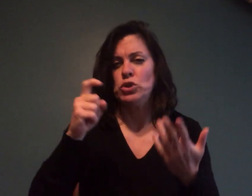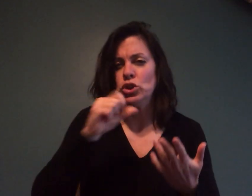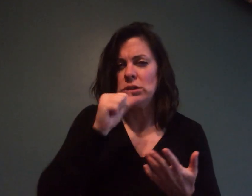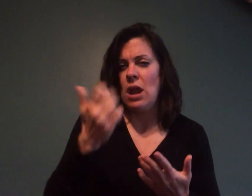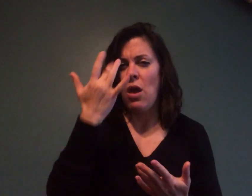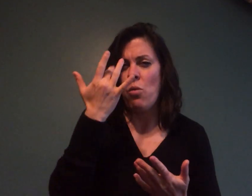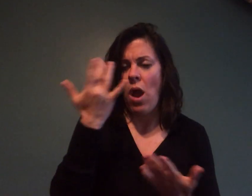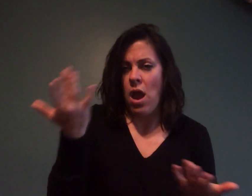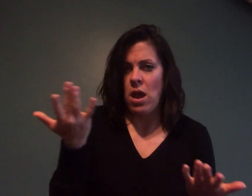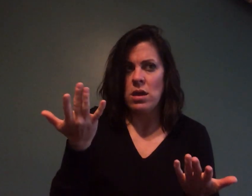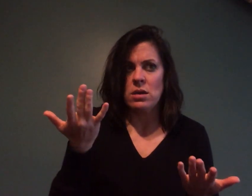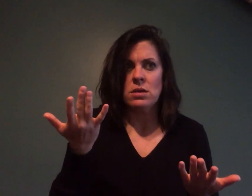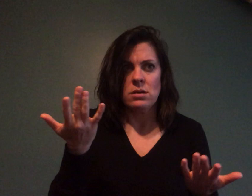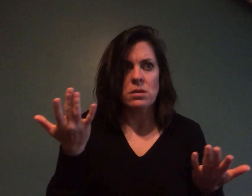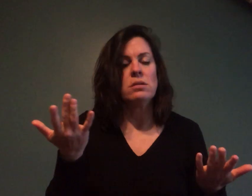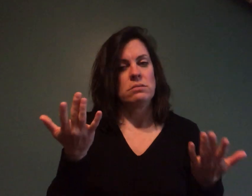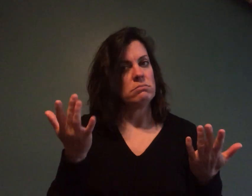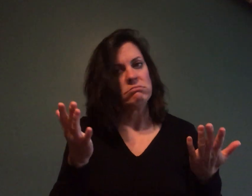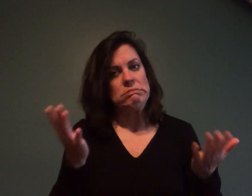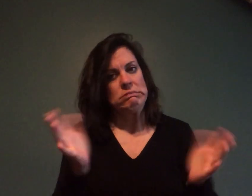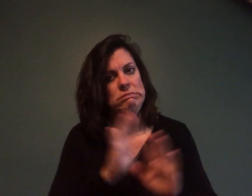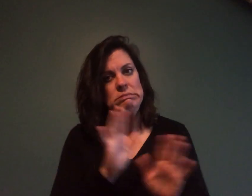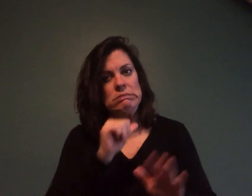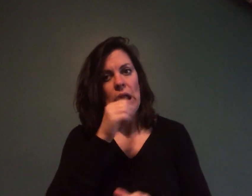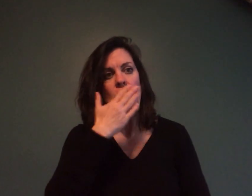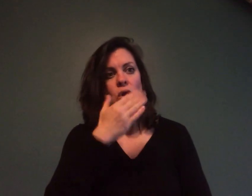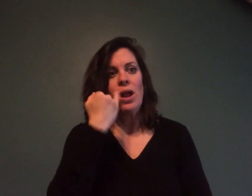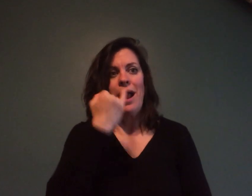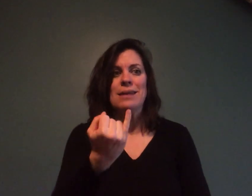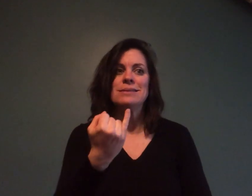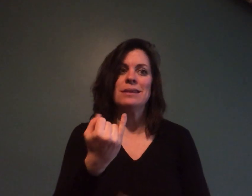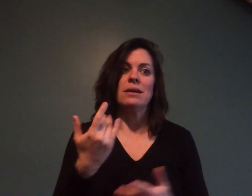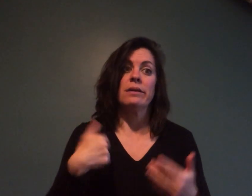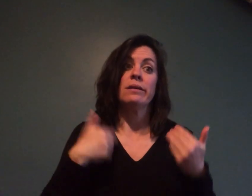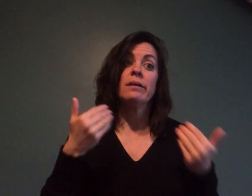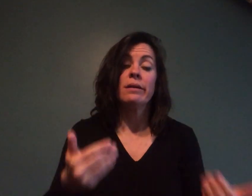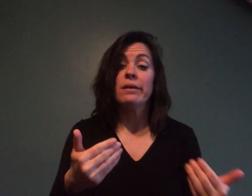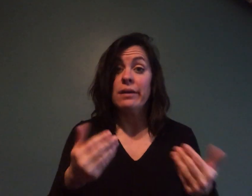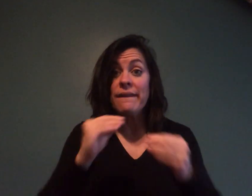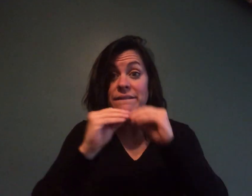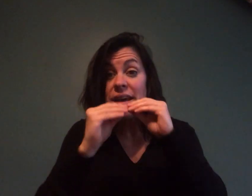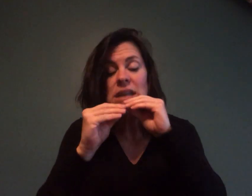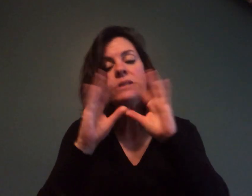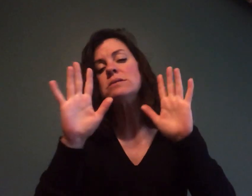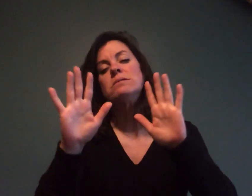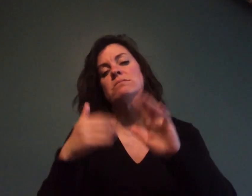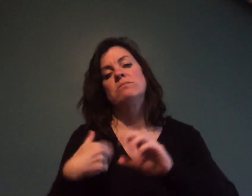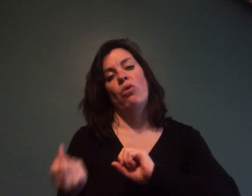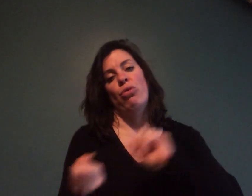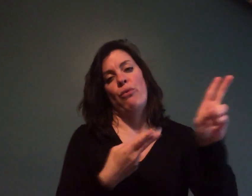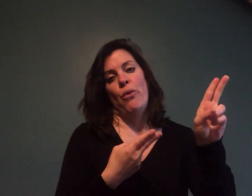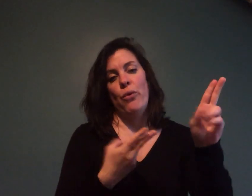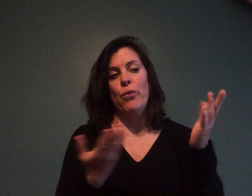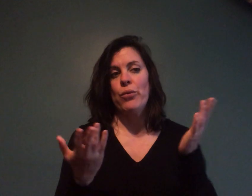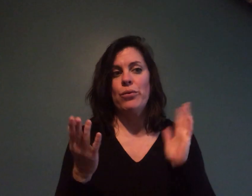if it can't be repaired, then you trash it and you just make sure that you have a new one. It's as simple as that.